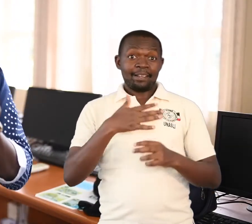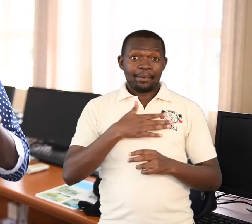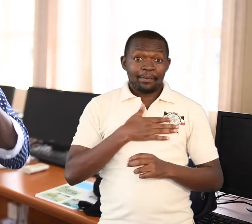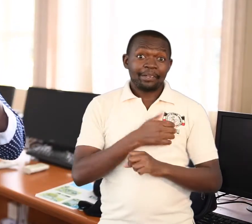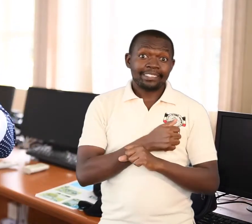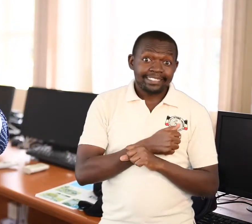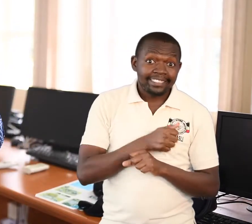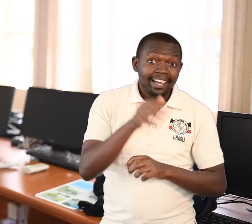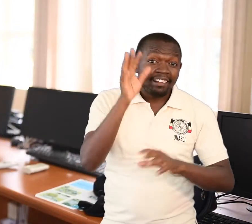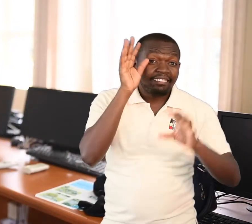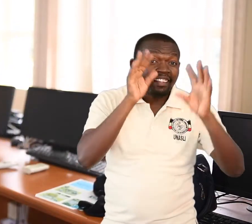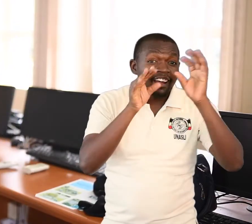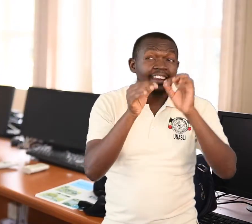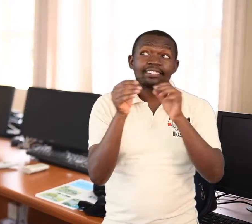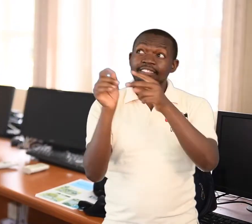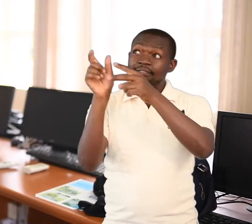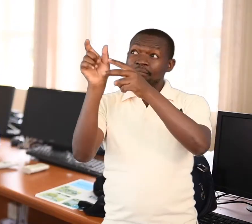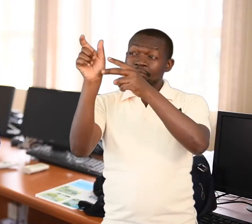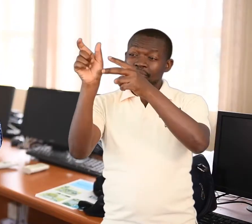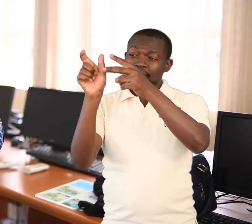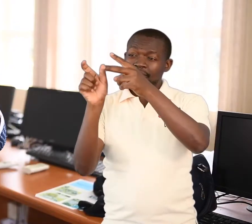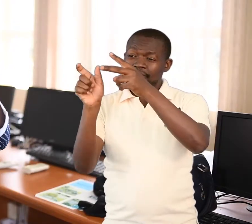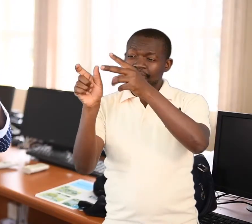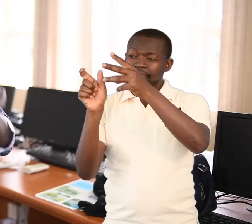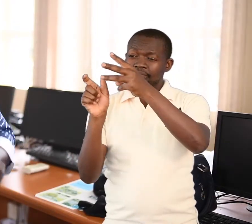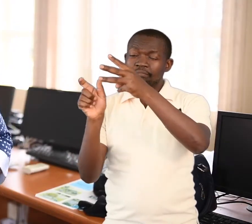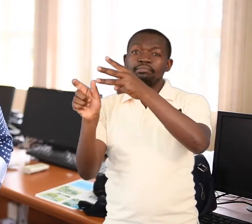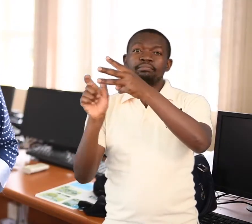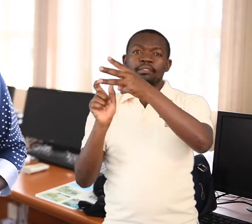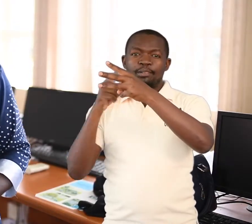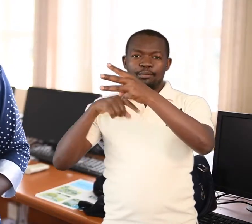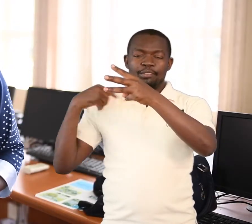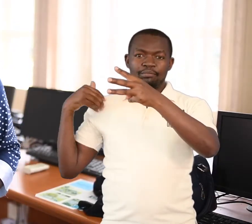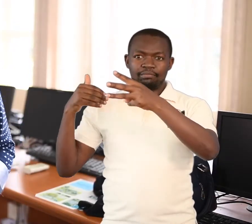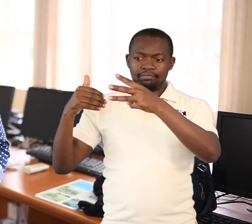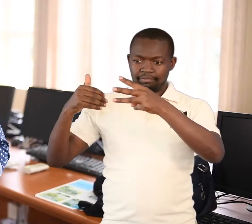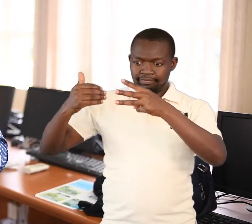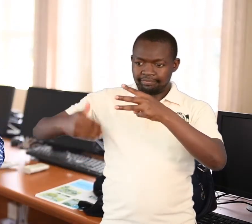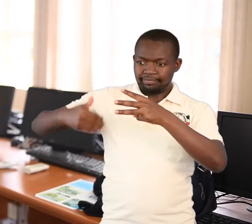learners, these are the terminologies which we shall always be coming across.